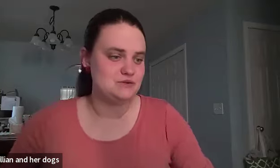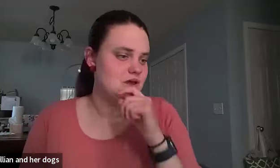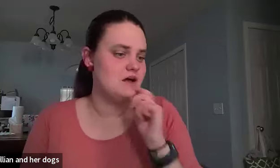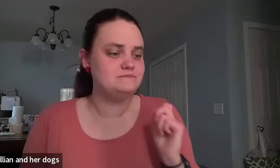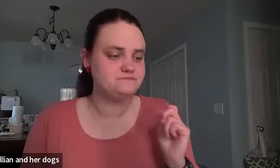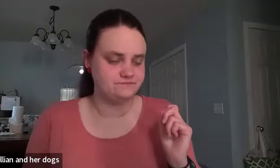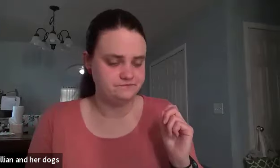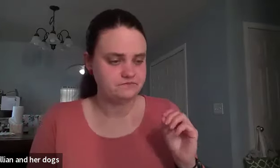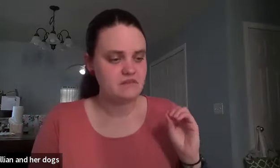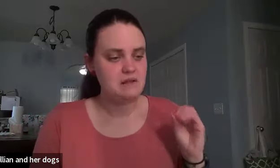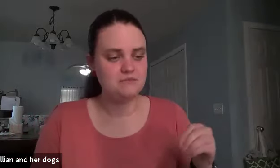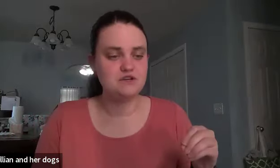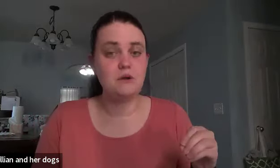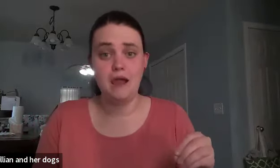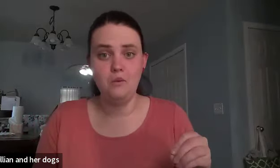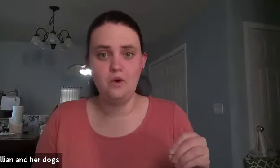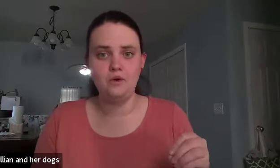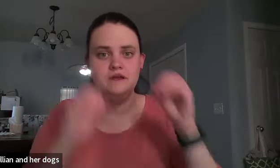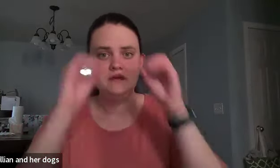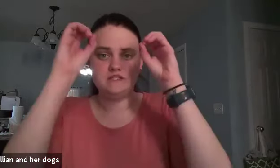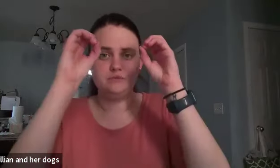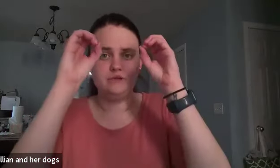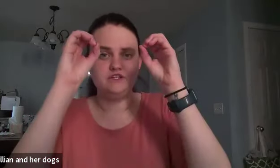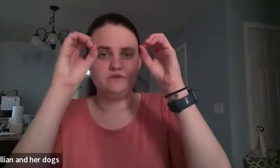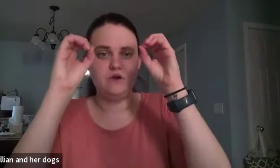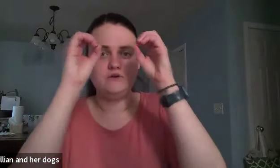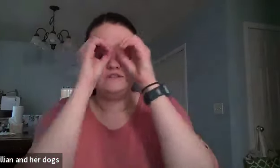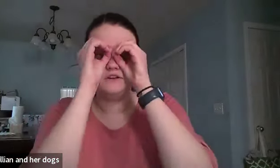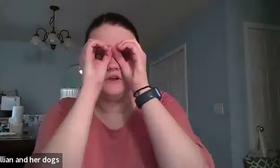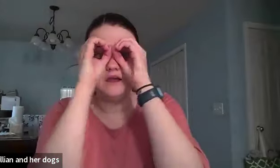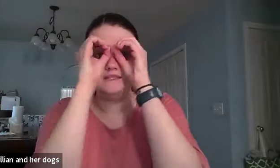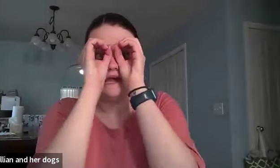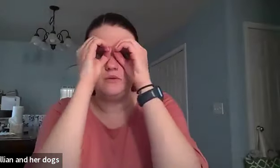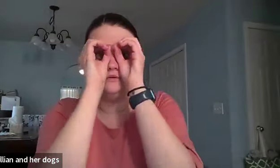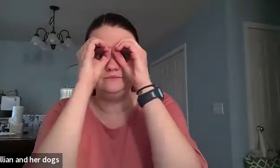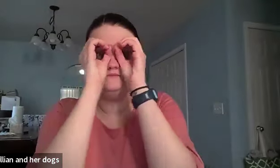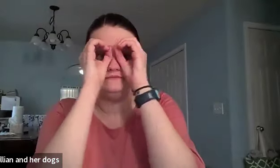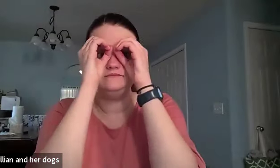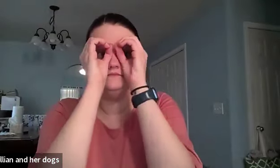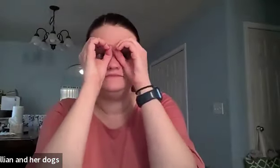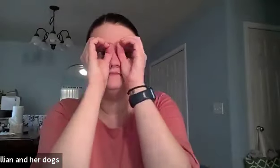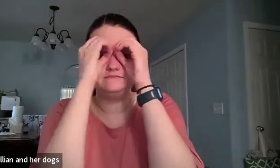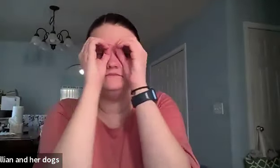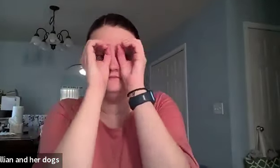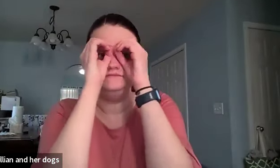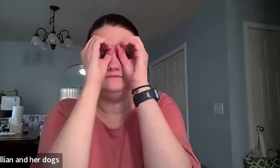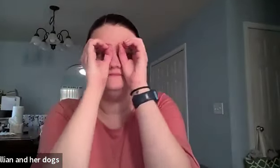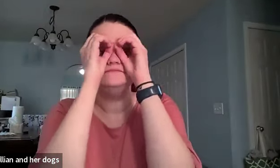use. But so owl is going to be the 2 O's on your eyes, owl. Then